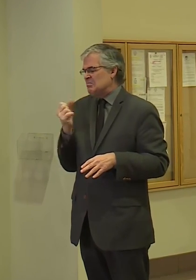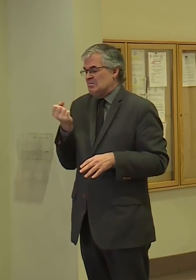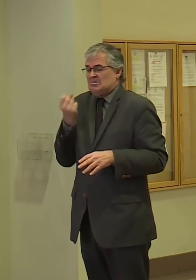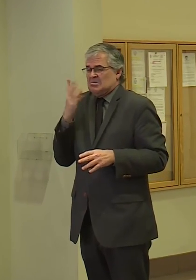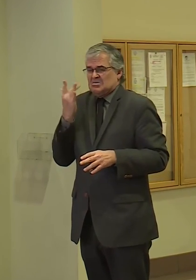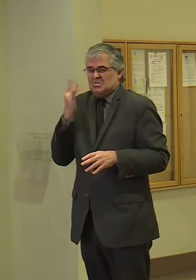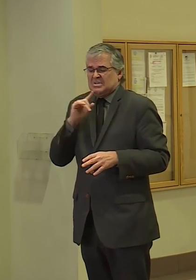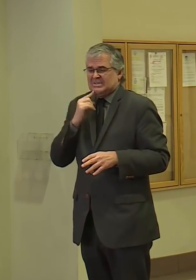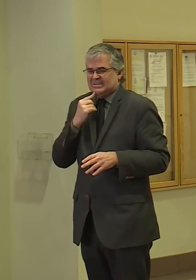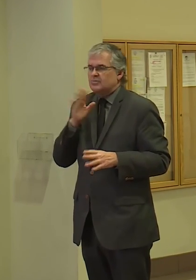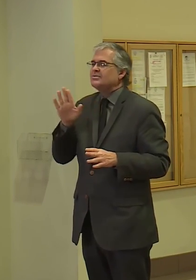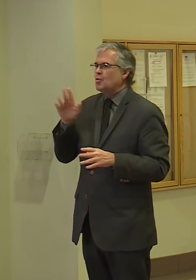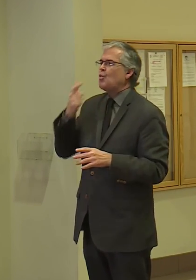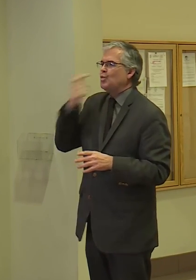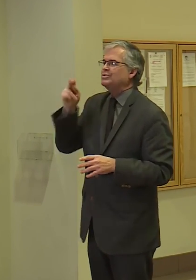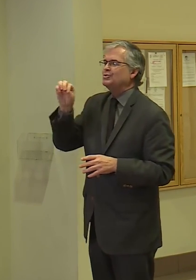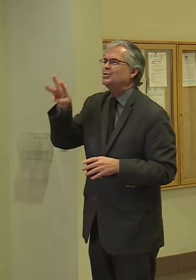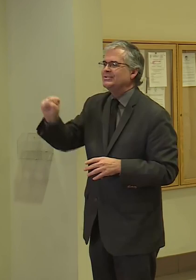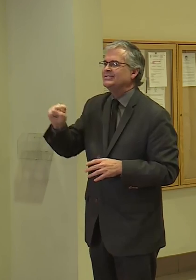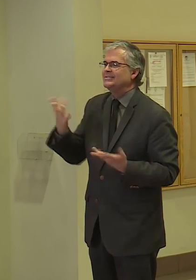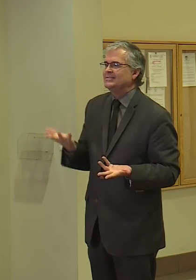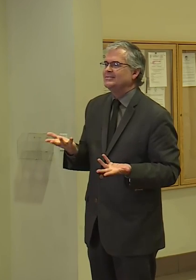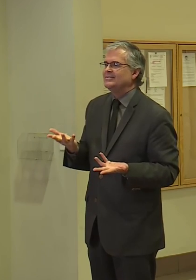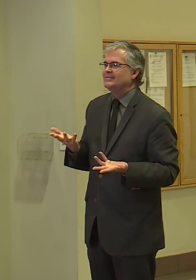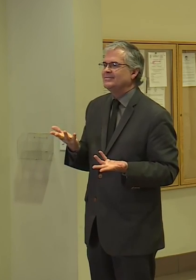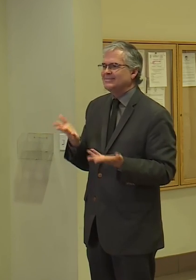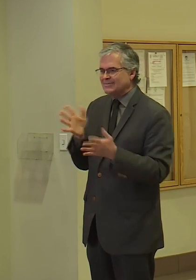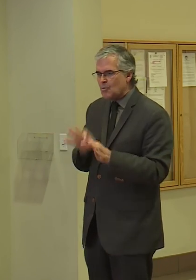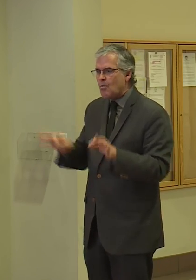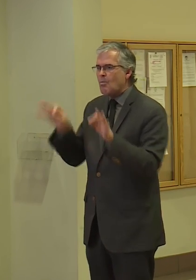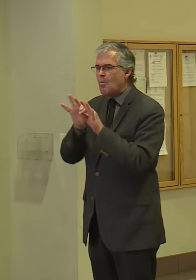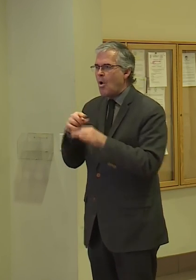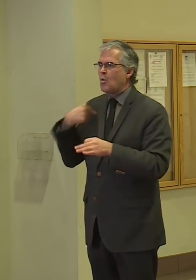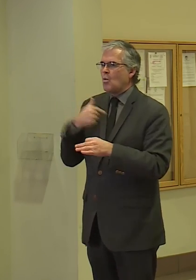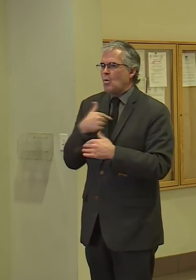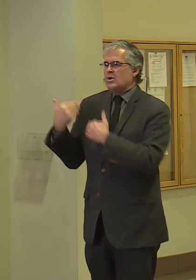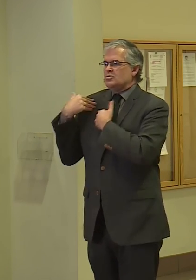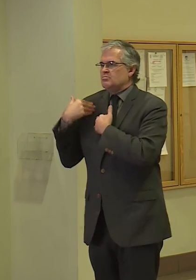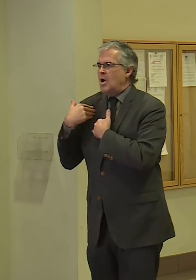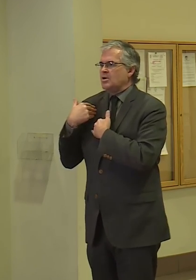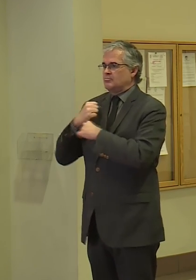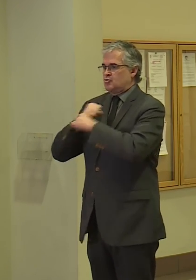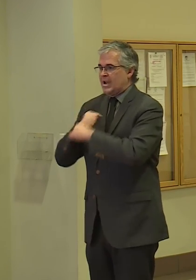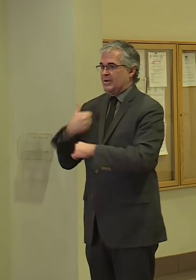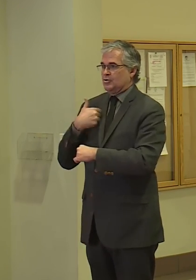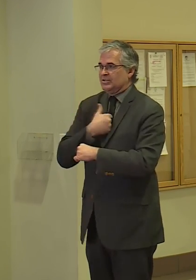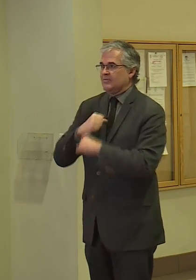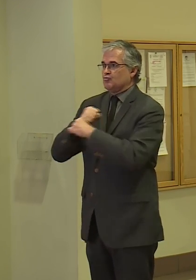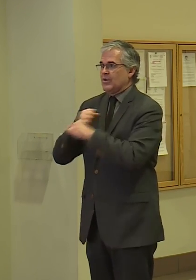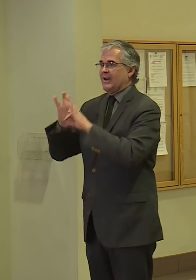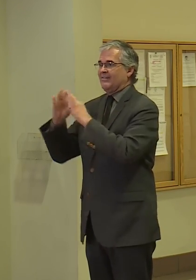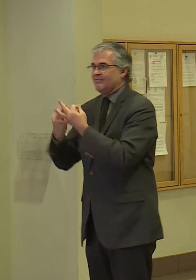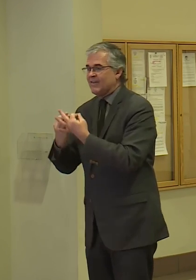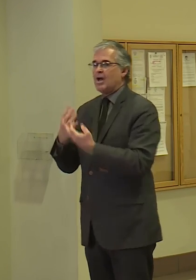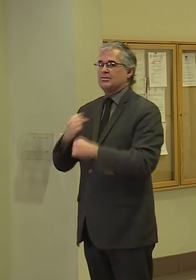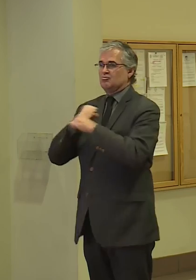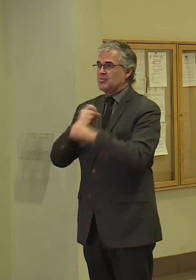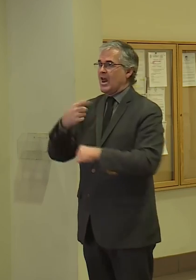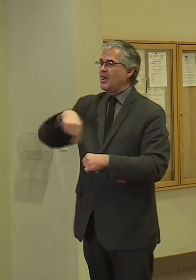it's incumbent upon us to protect ourselves our families and our most vulnerable populations and I encourage everybody to participate